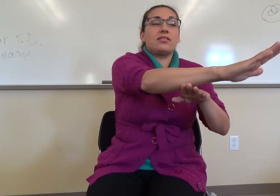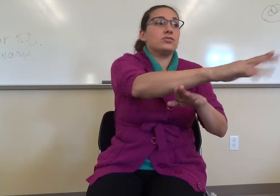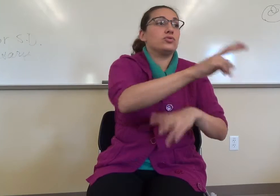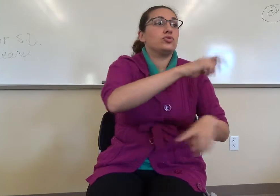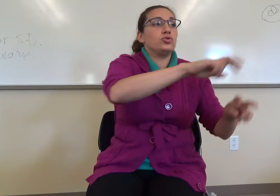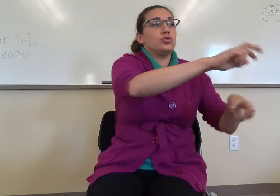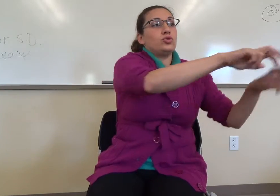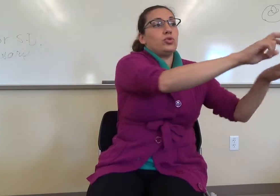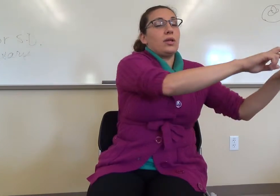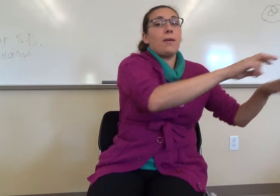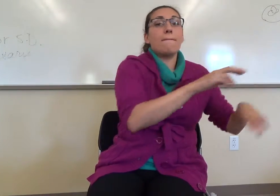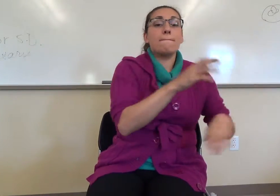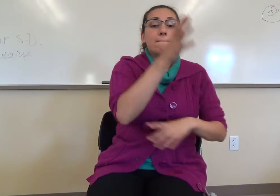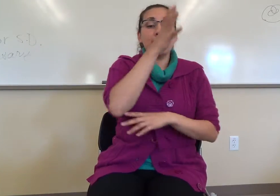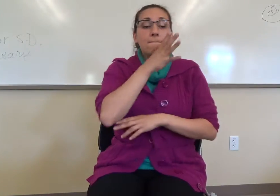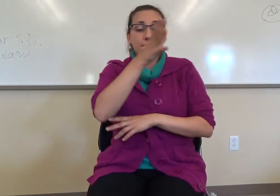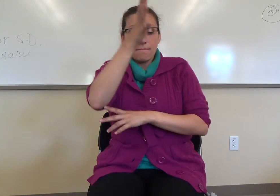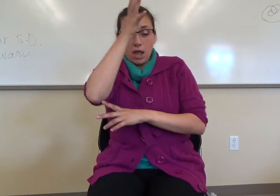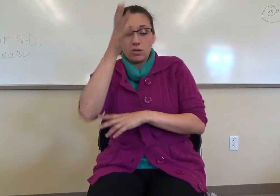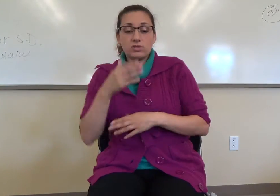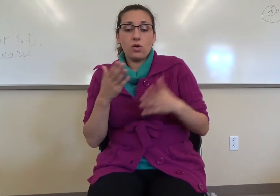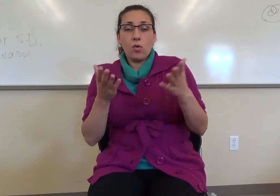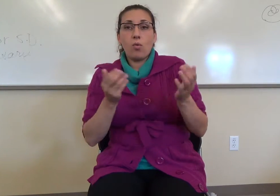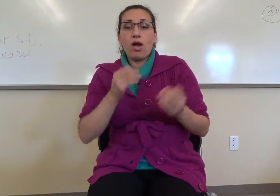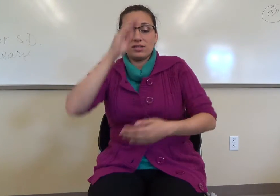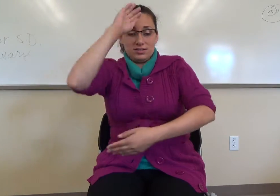who want their sons and daughters to be Tibetan